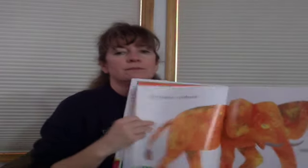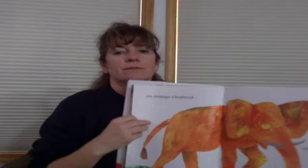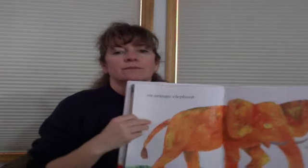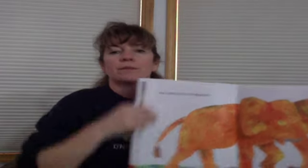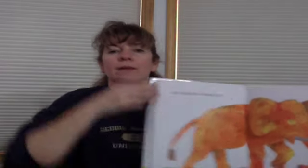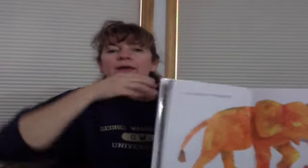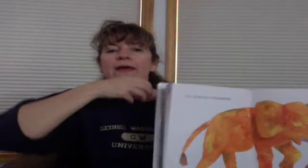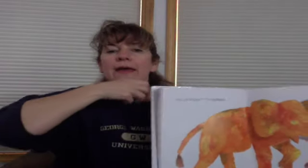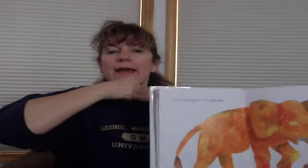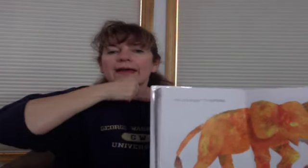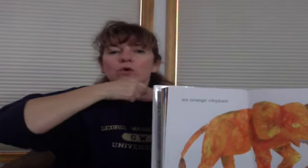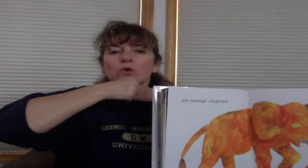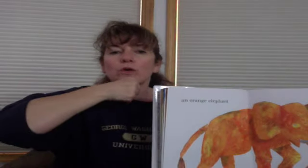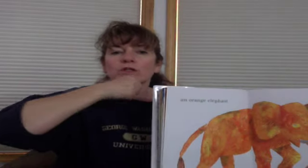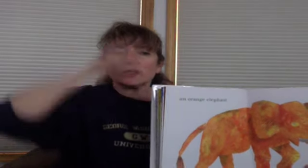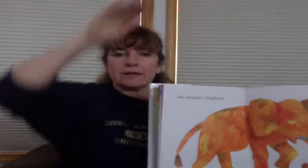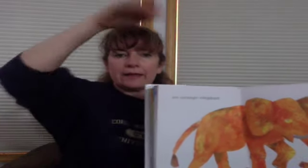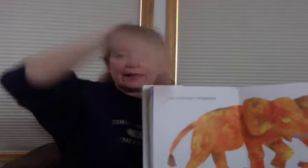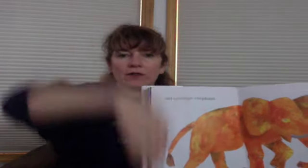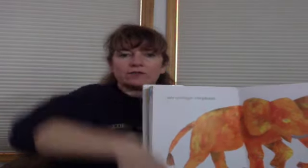An orange elephant.